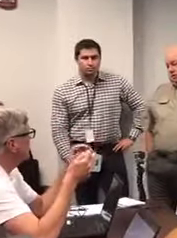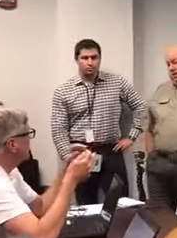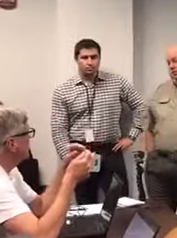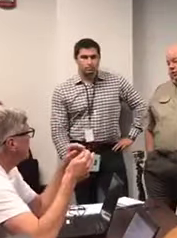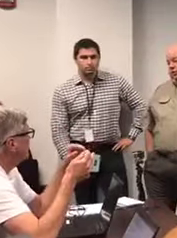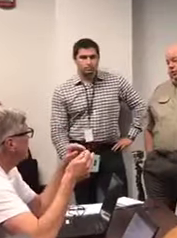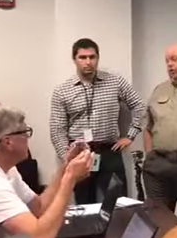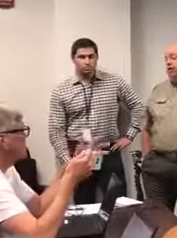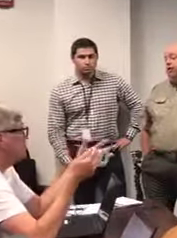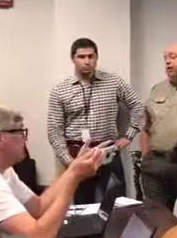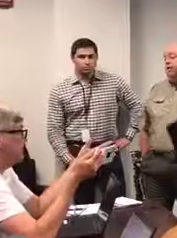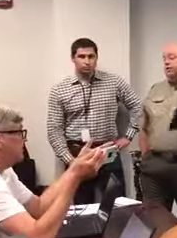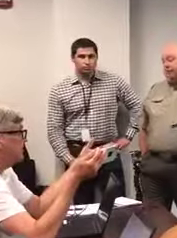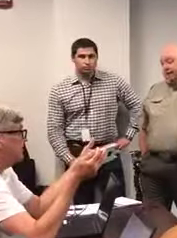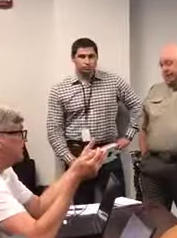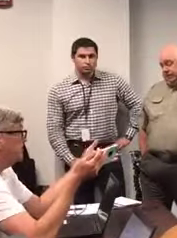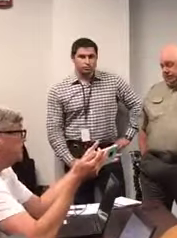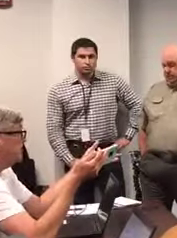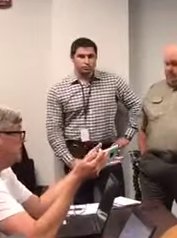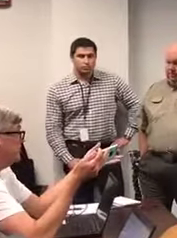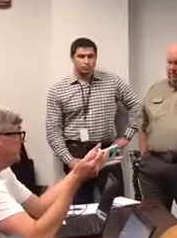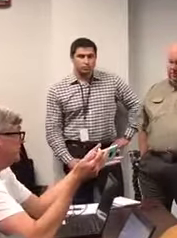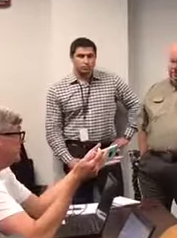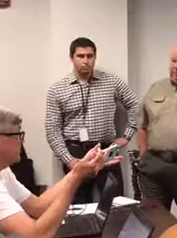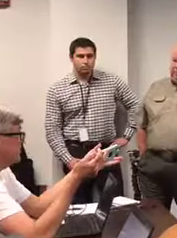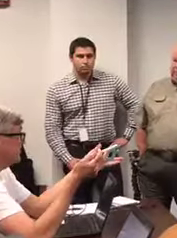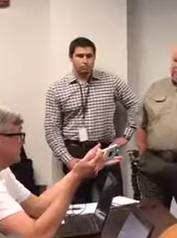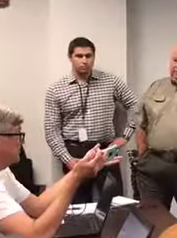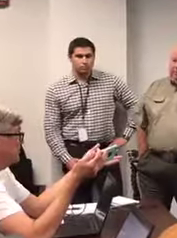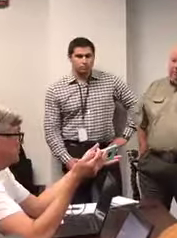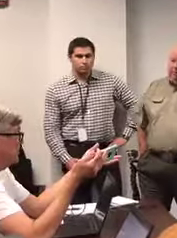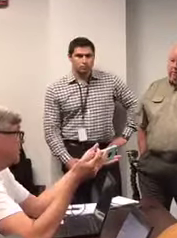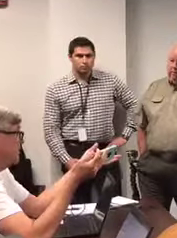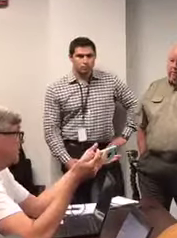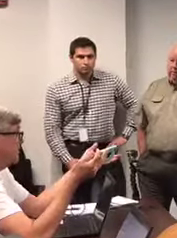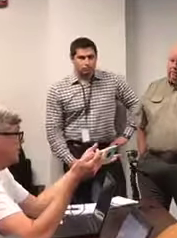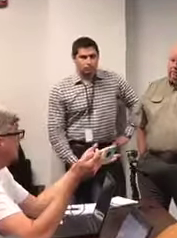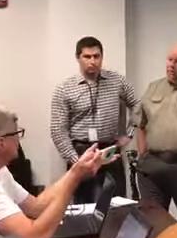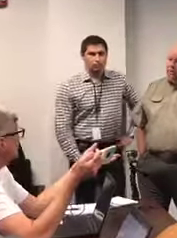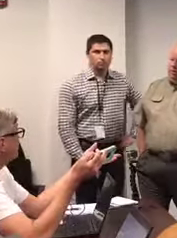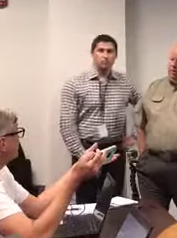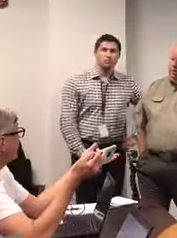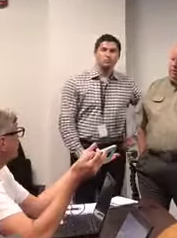more into the basin. But you wouldn't have that base. You wouldn't have manipulations, would you?